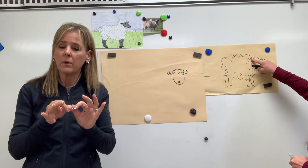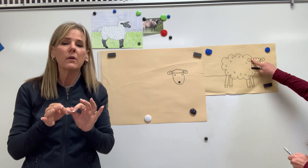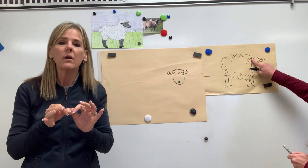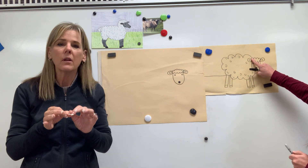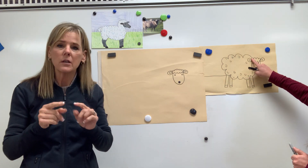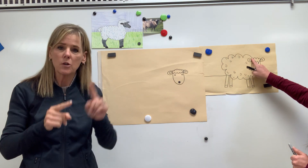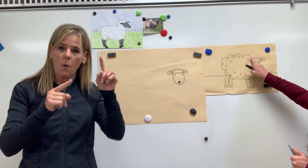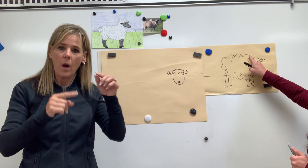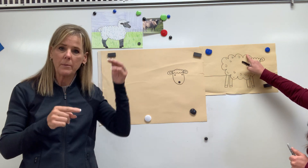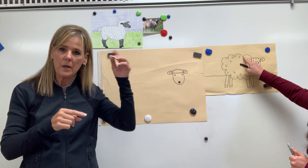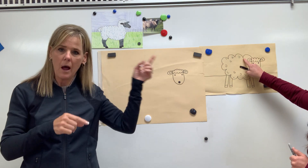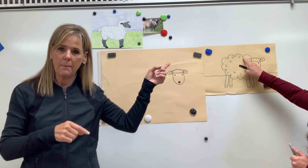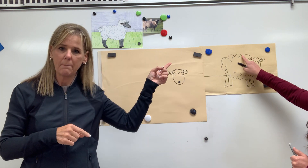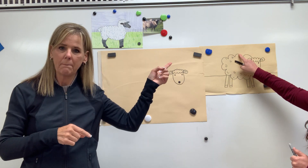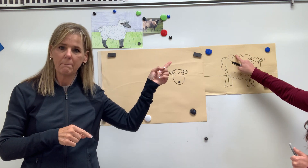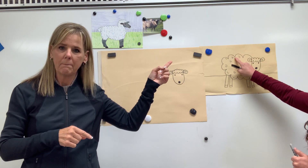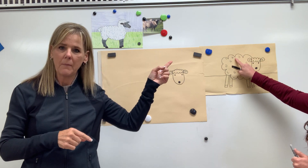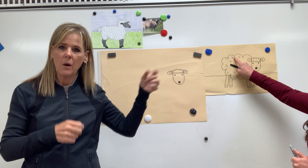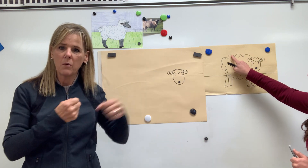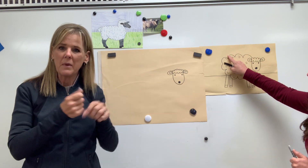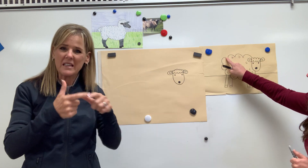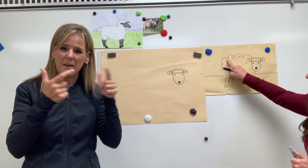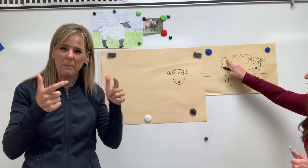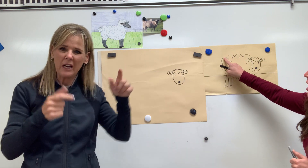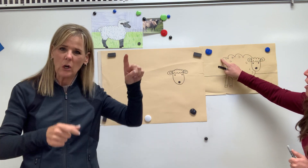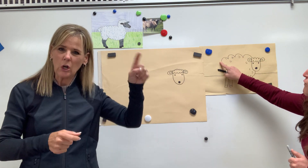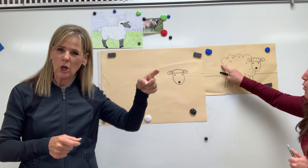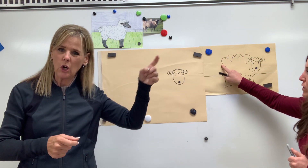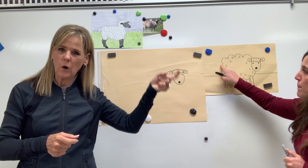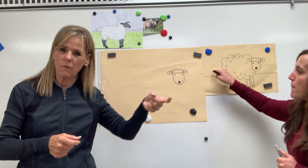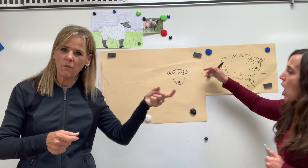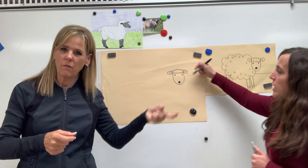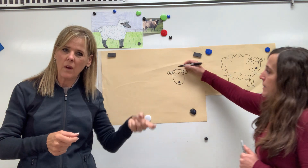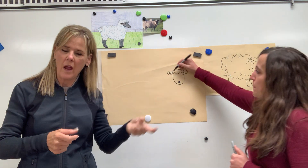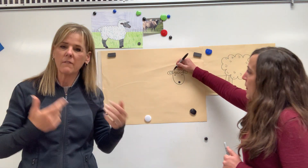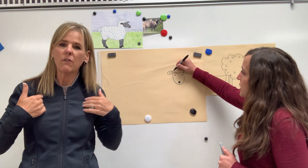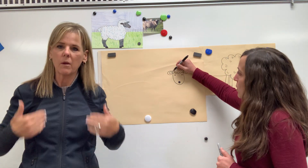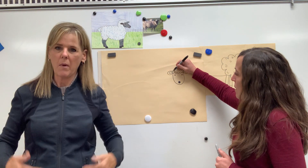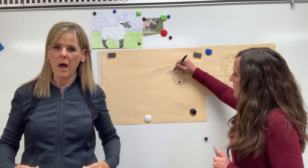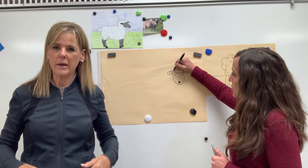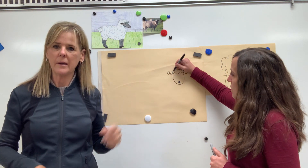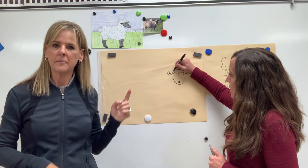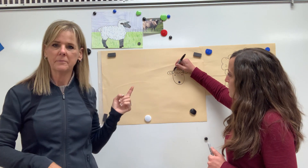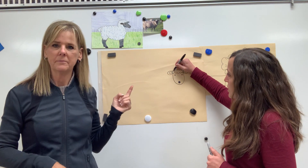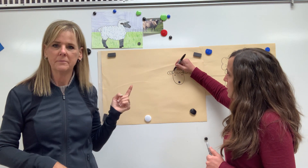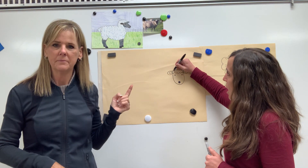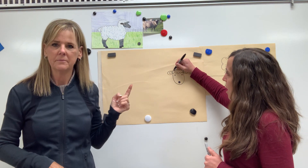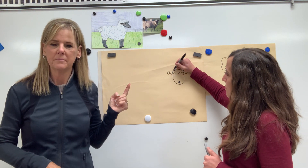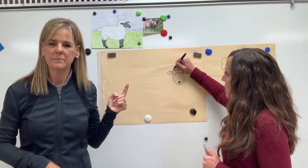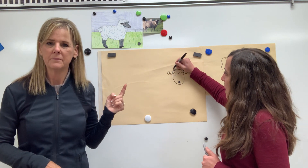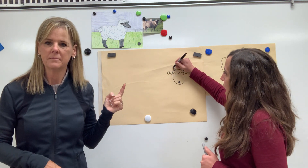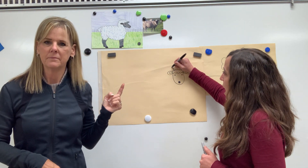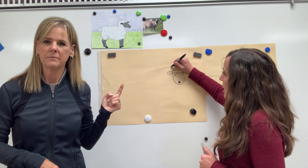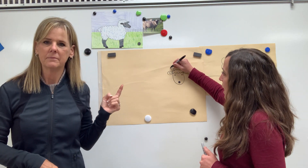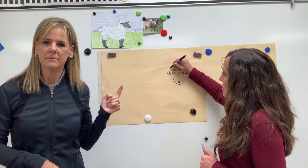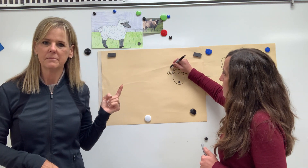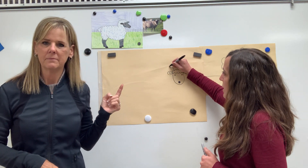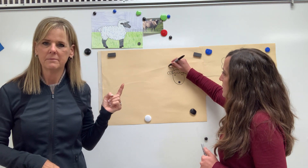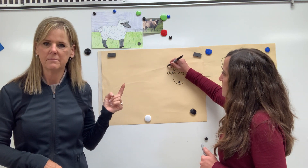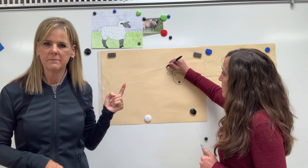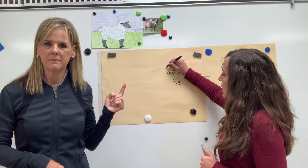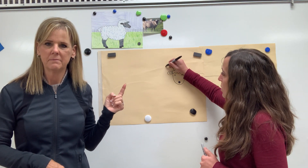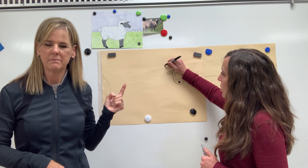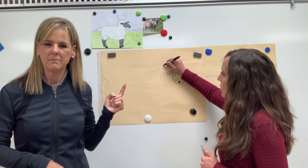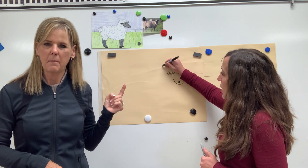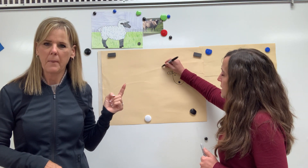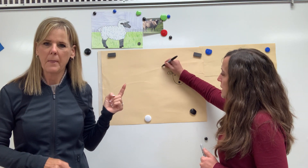up to the top and we're going to make some bigger curve lines for the body. So I'm going to jump up to the top and I'm going to make